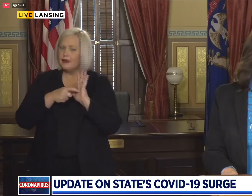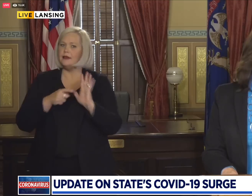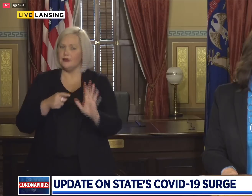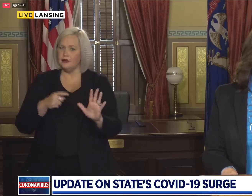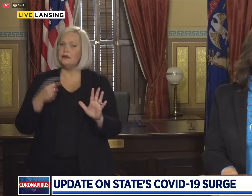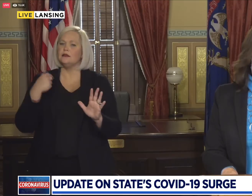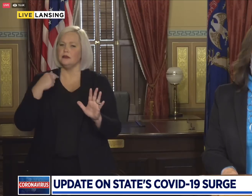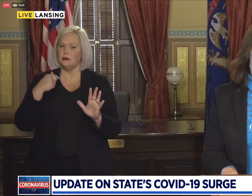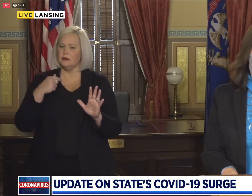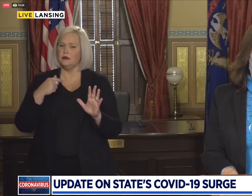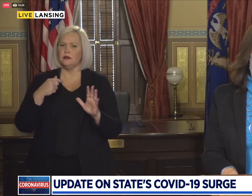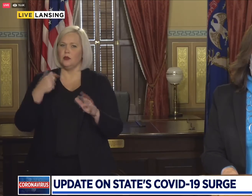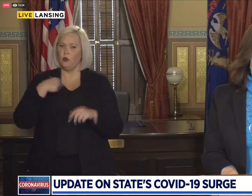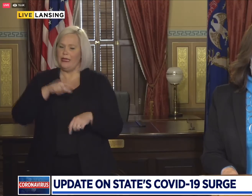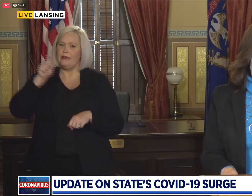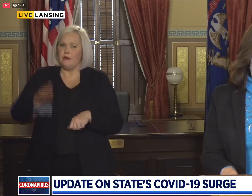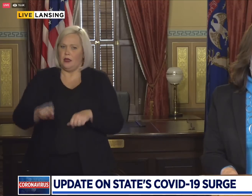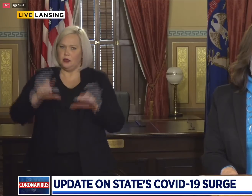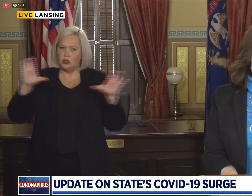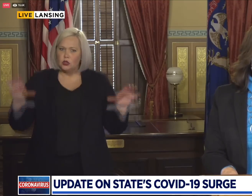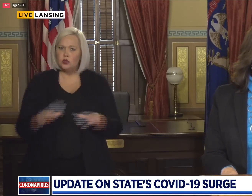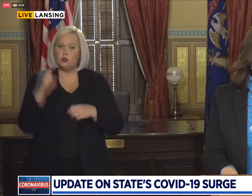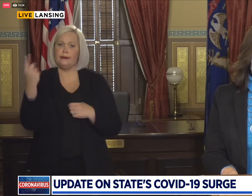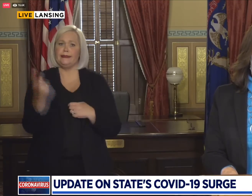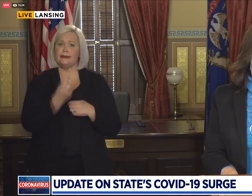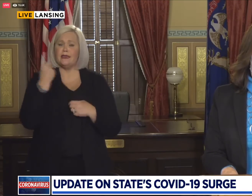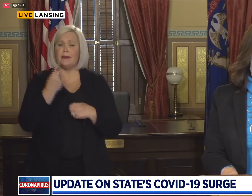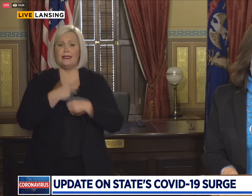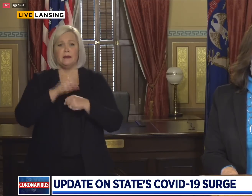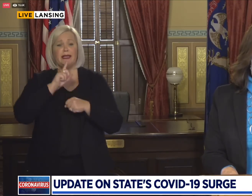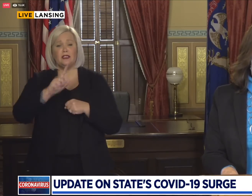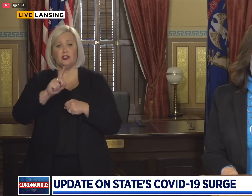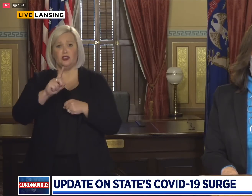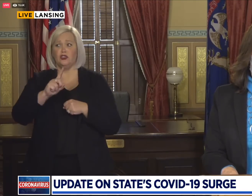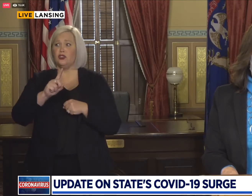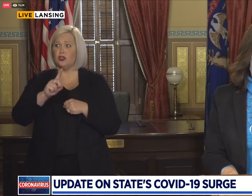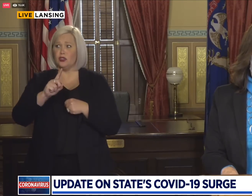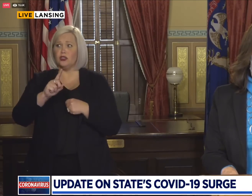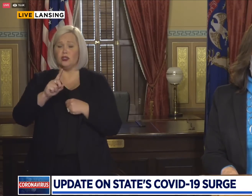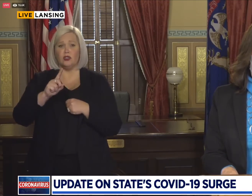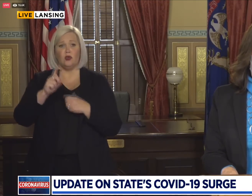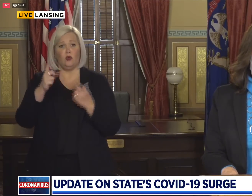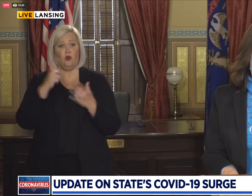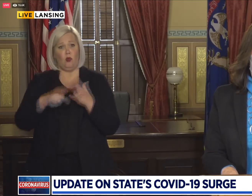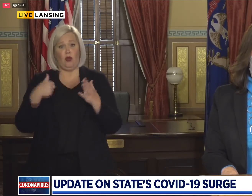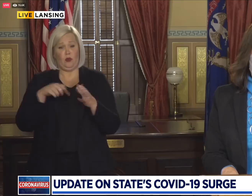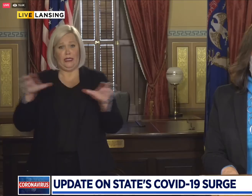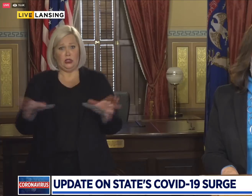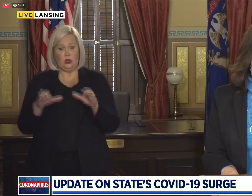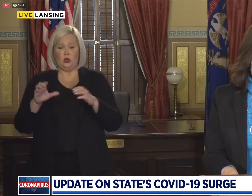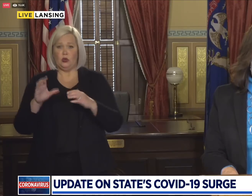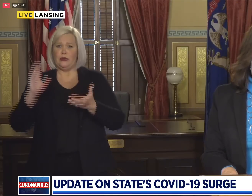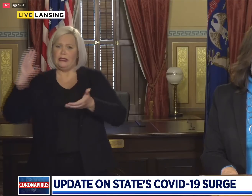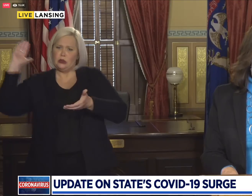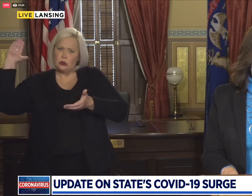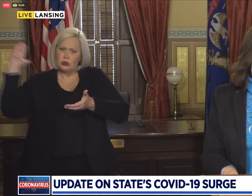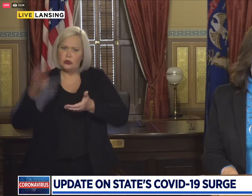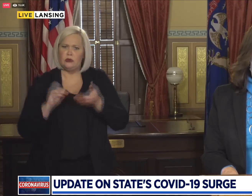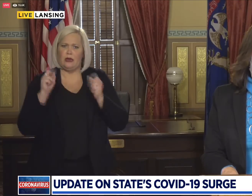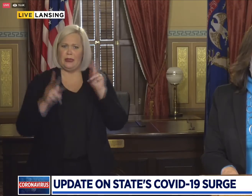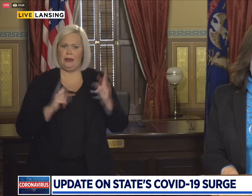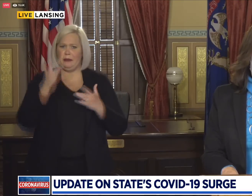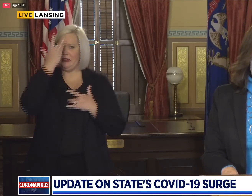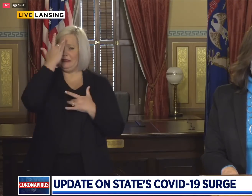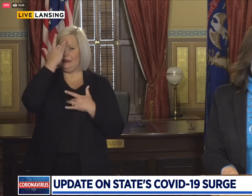have got work to do to make sure that the actions we take are really aimed at bringing the spread down. I